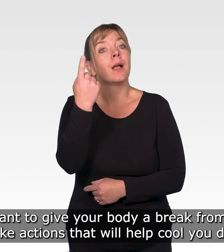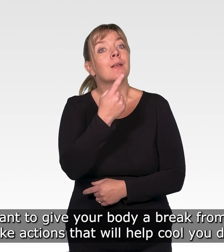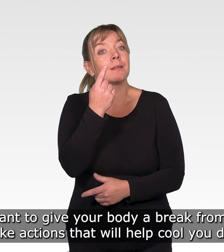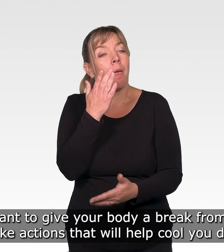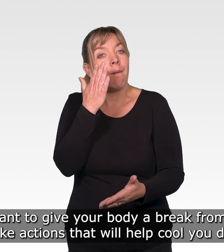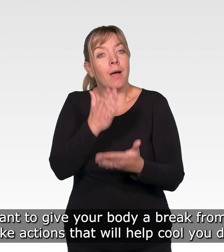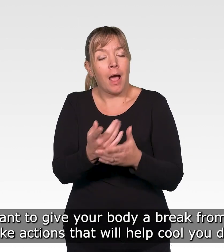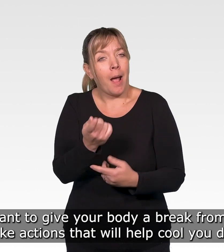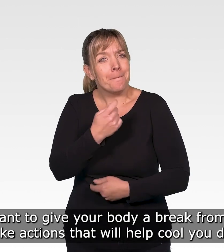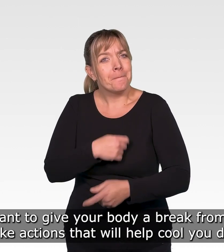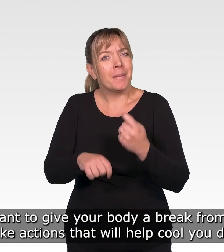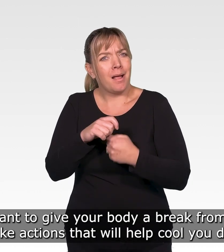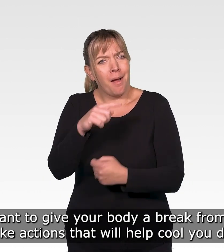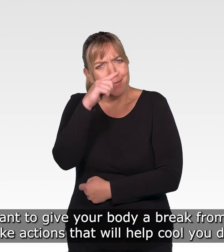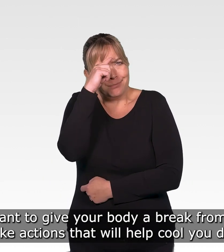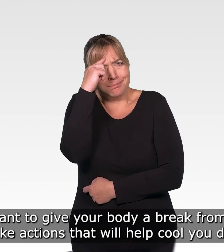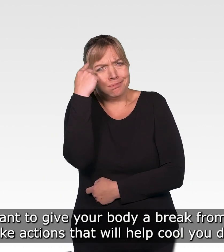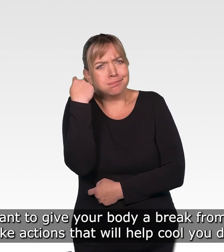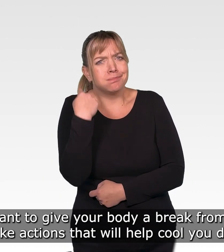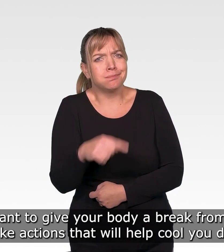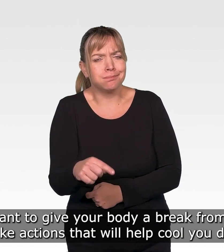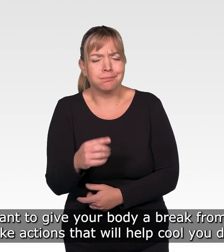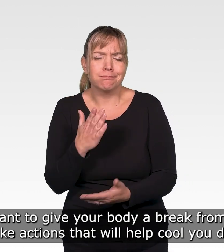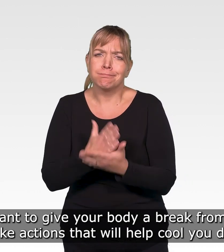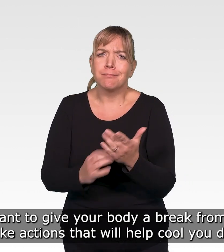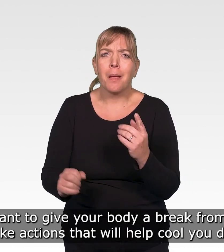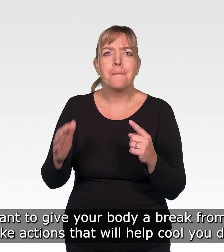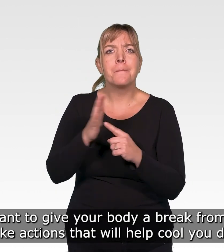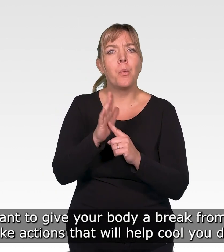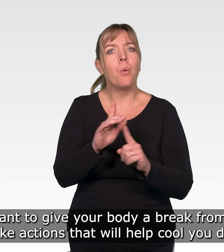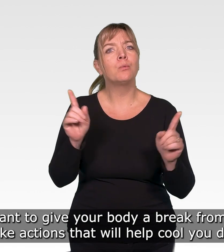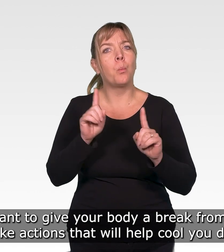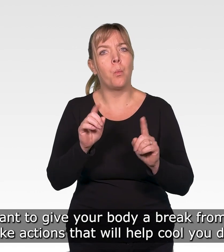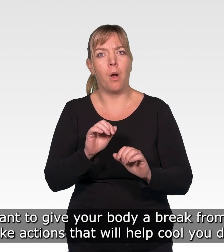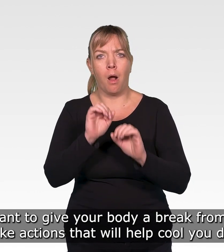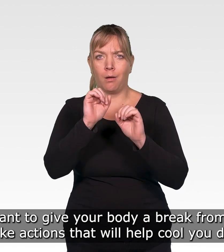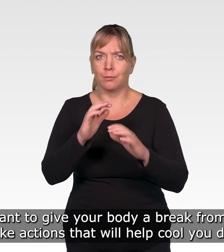It is important to give your body a break from the heat and take actions that will help cool you down.